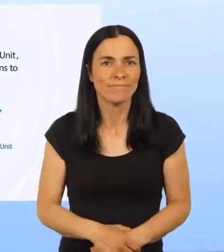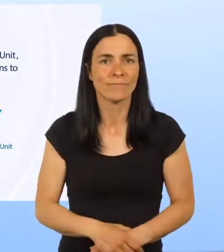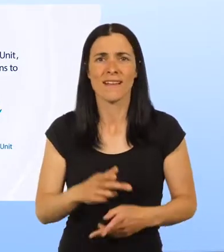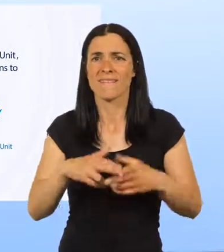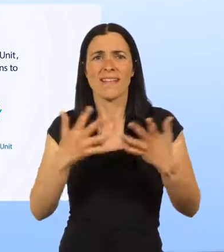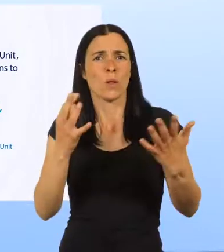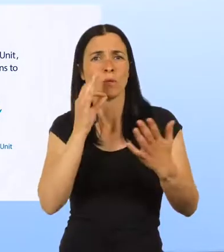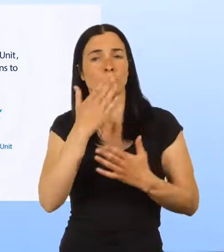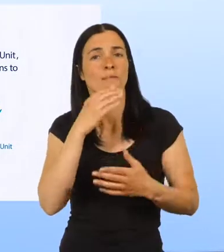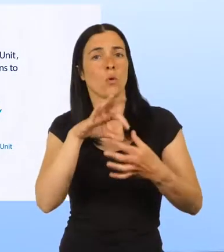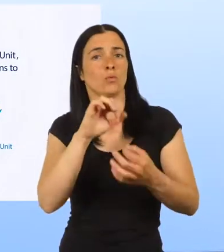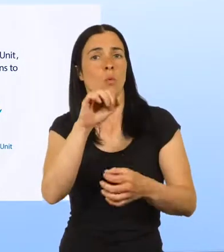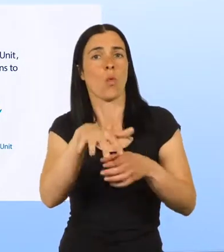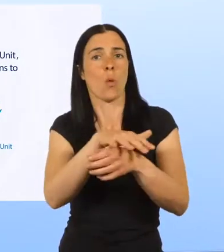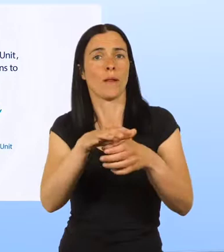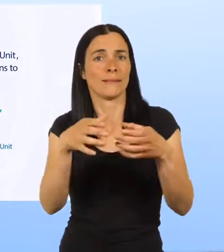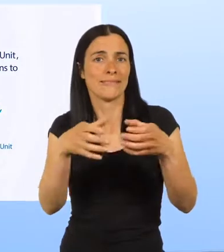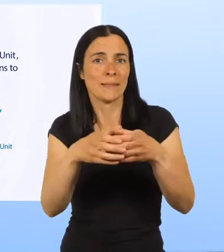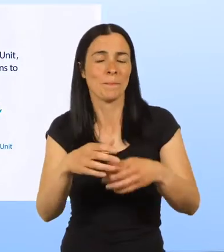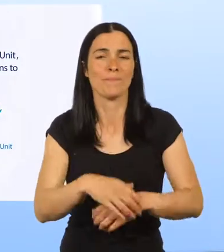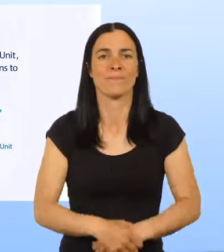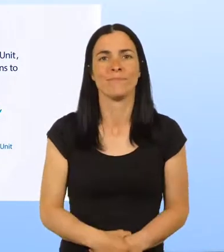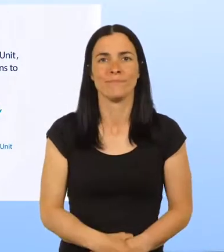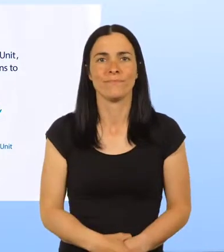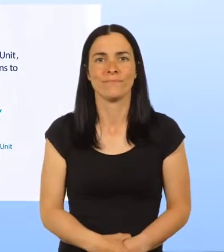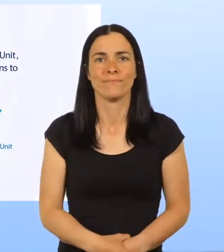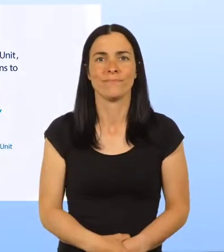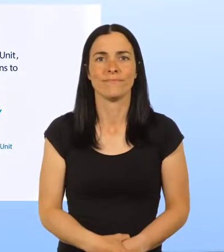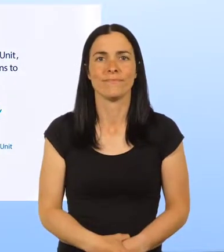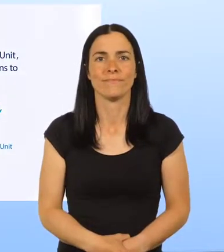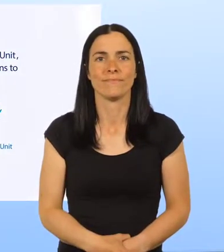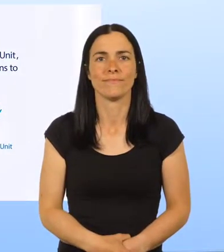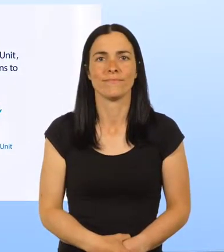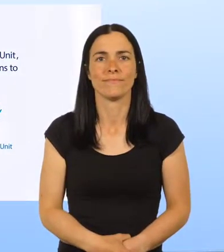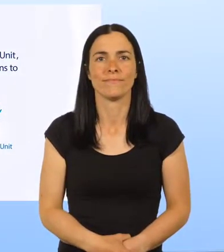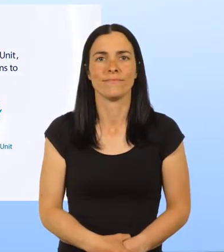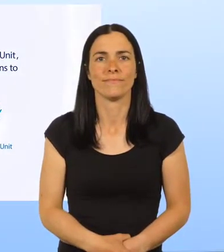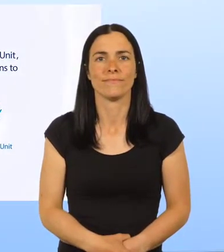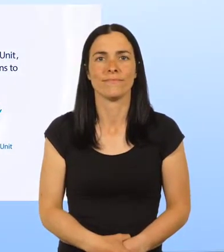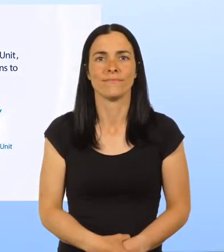know. However, if you do have any questions whatsoever, then please contact your local team.